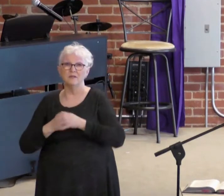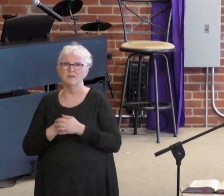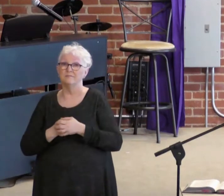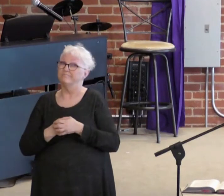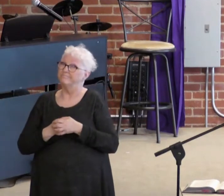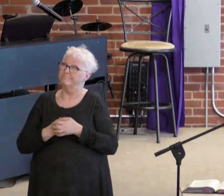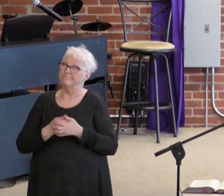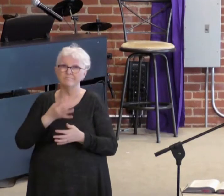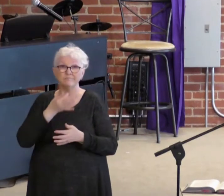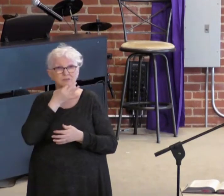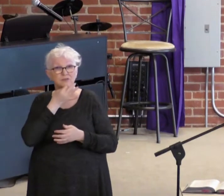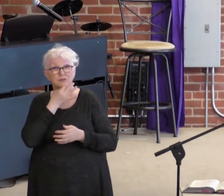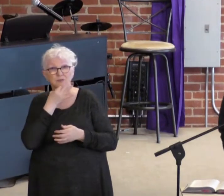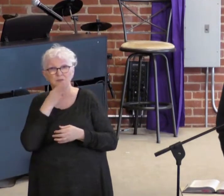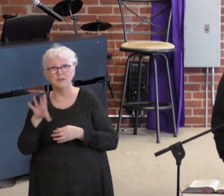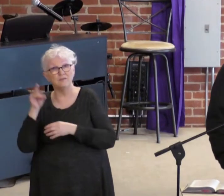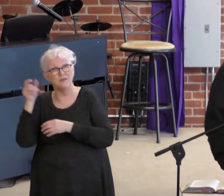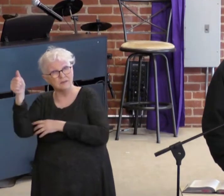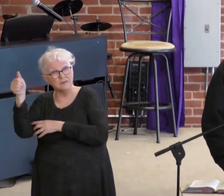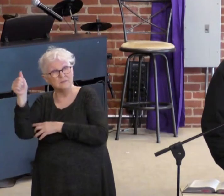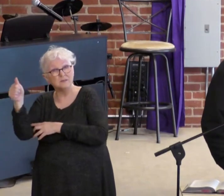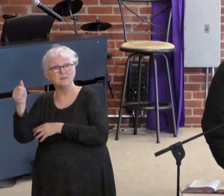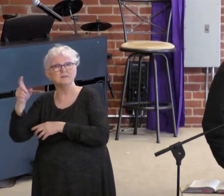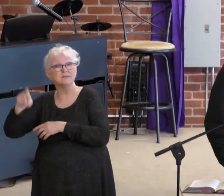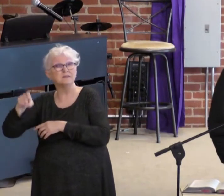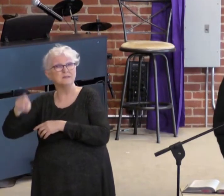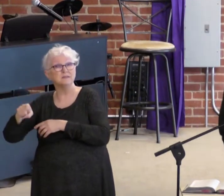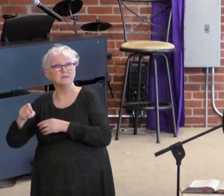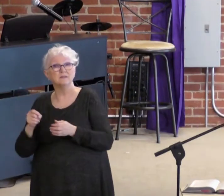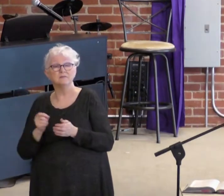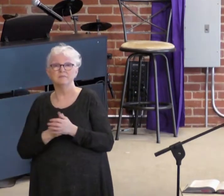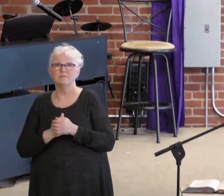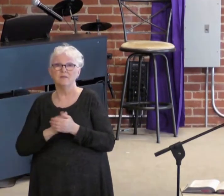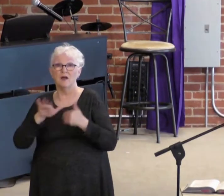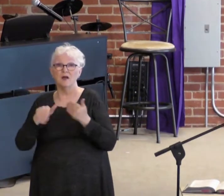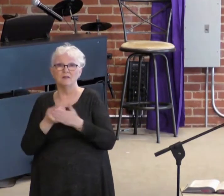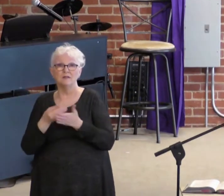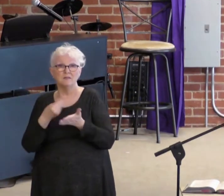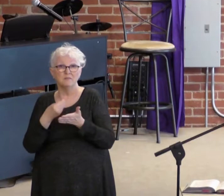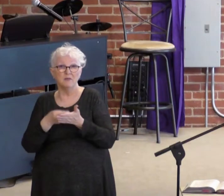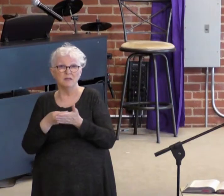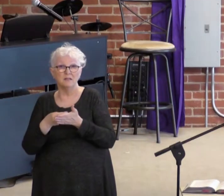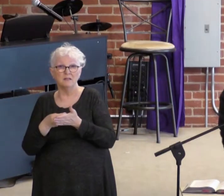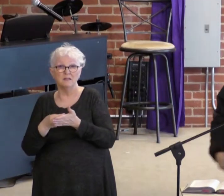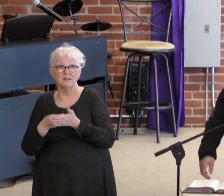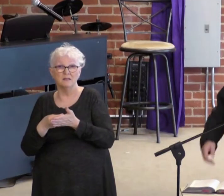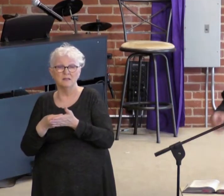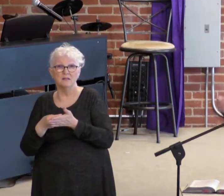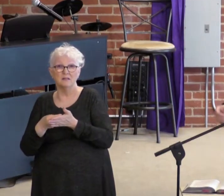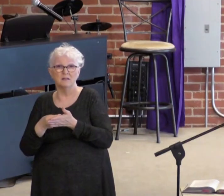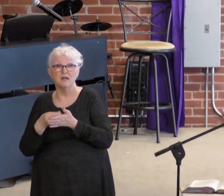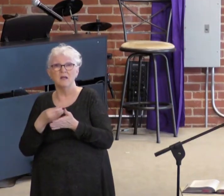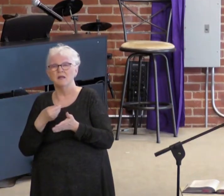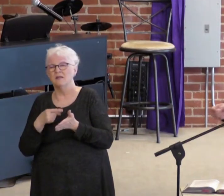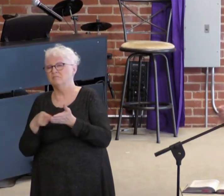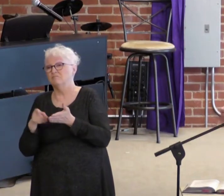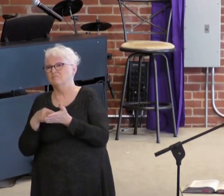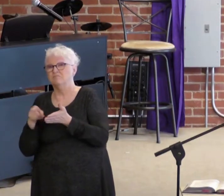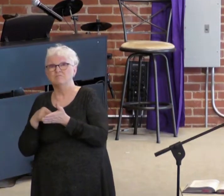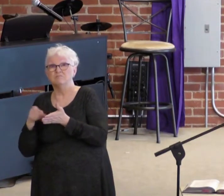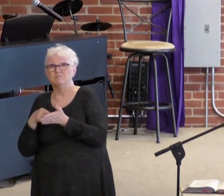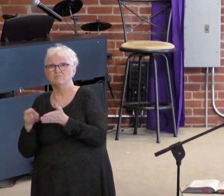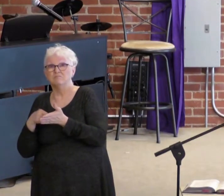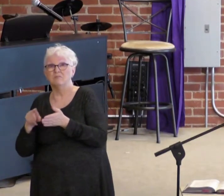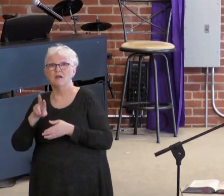need. The Bible says he spent everything he had in riotous. Now that sounds a whole lot like